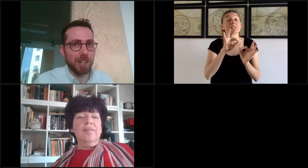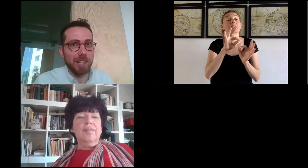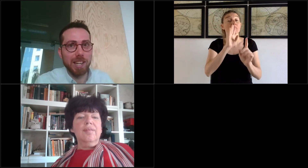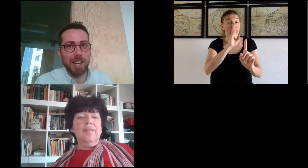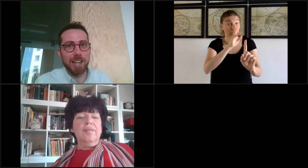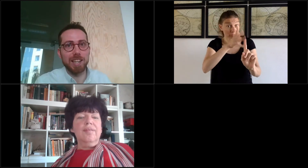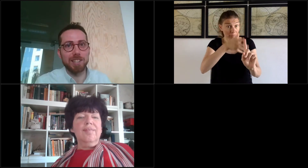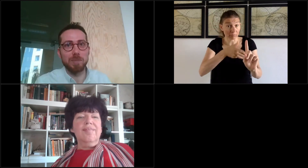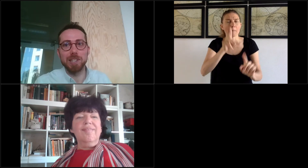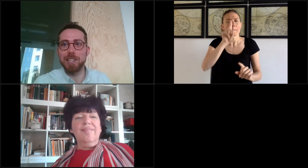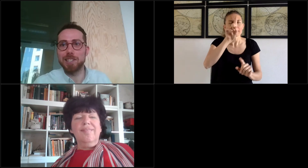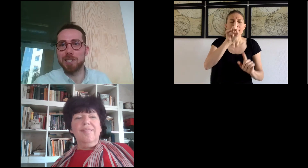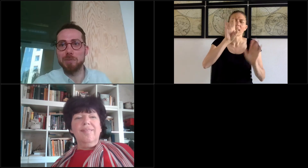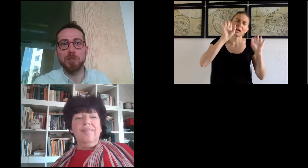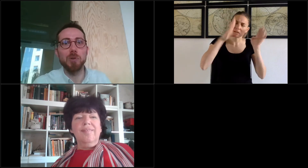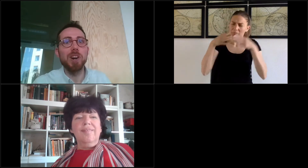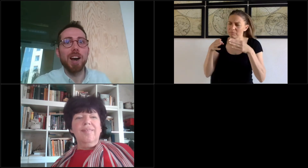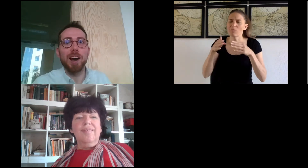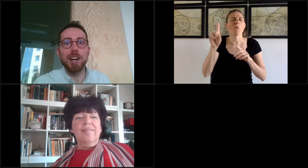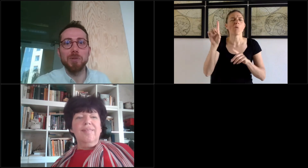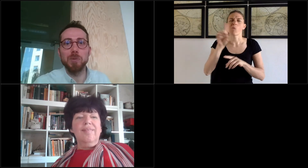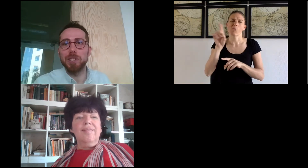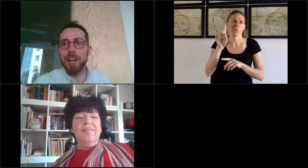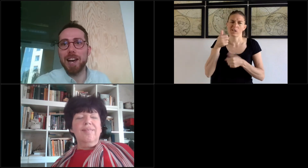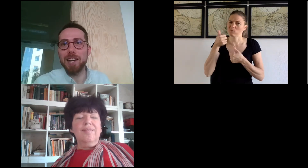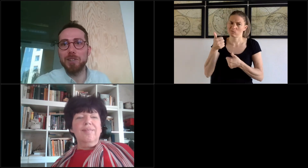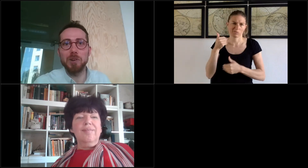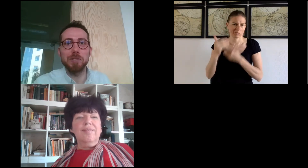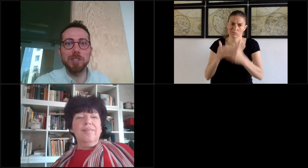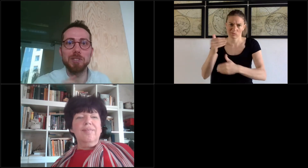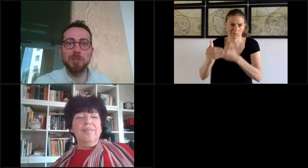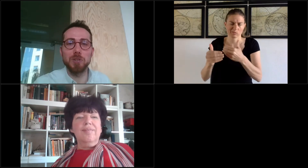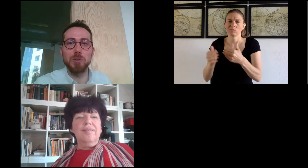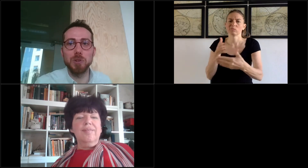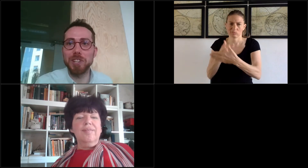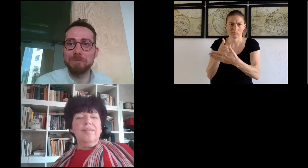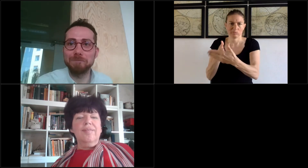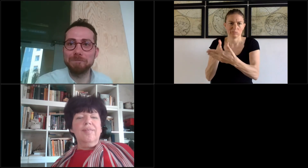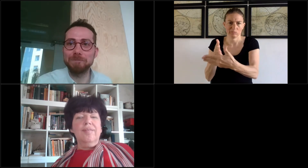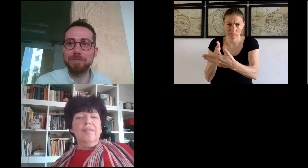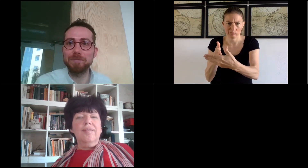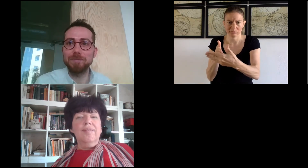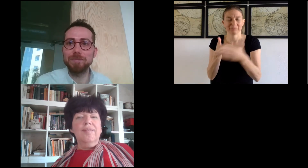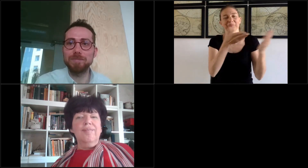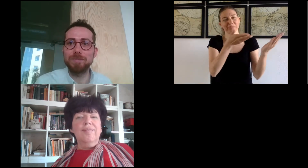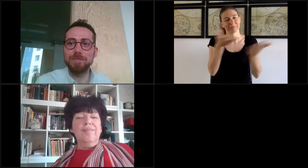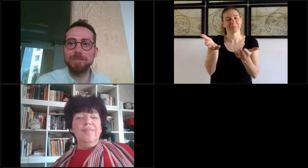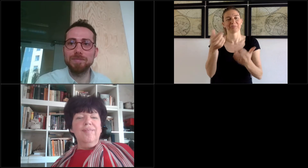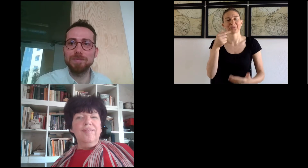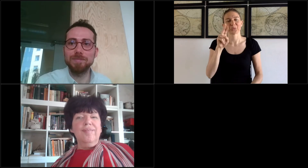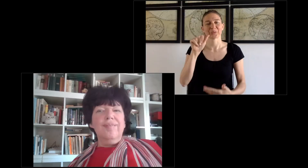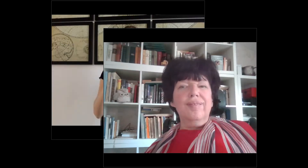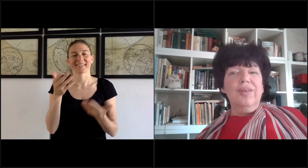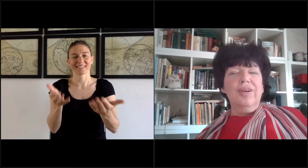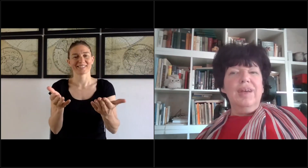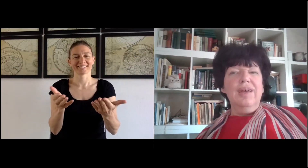work very well in disability assessment. So I will hand over to you, Gunther.